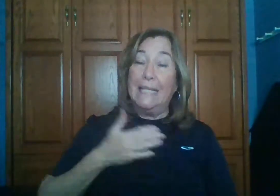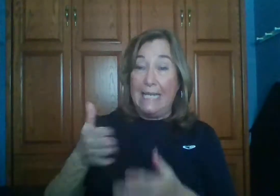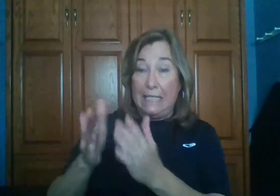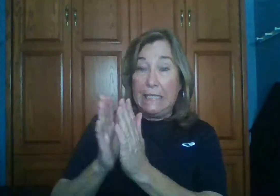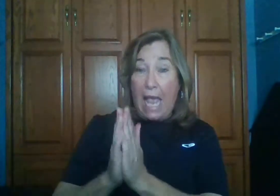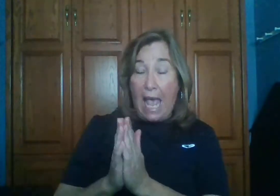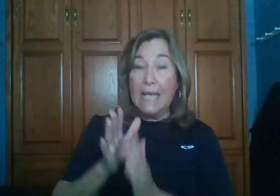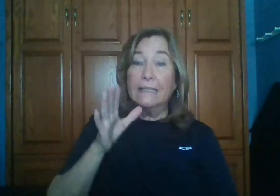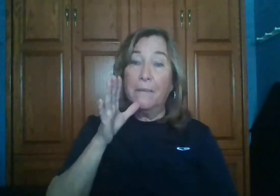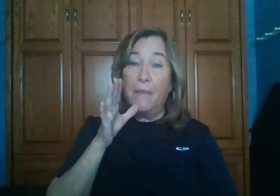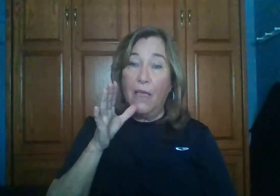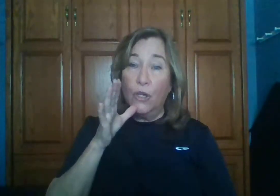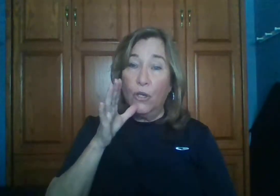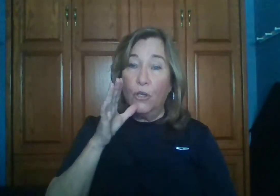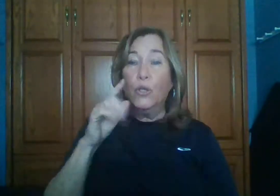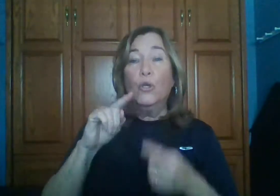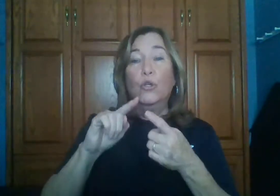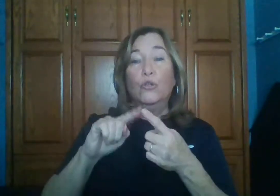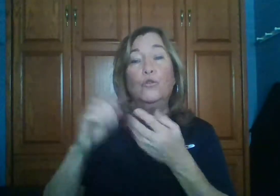to bring it home.